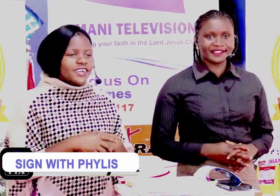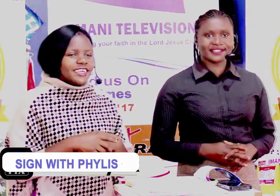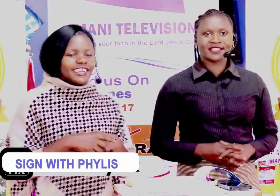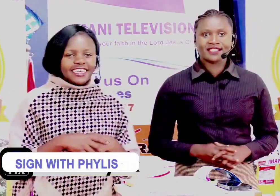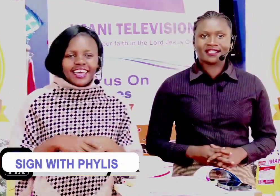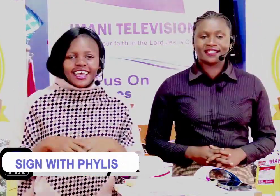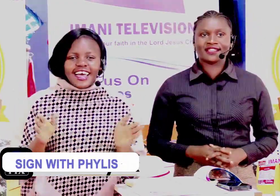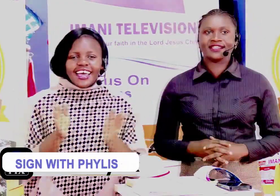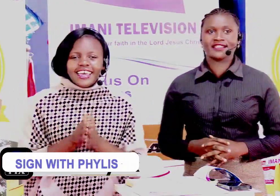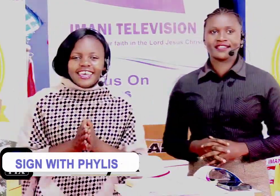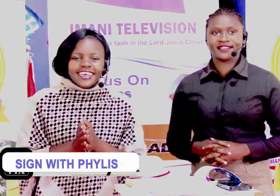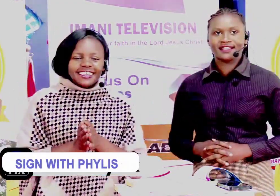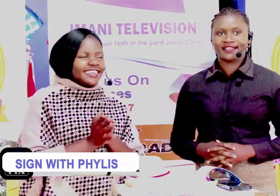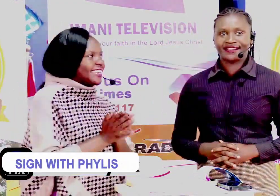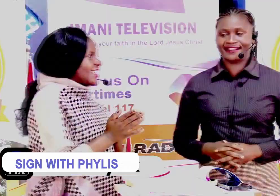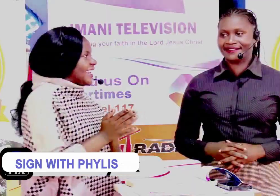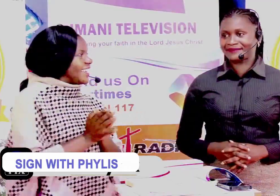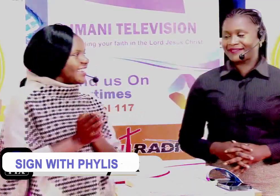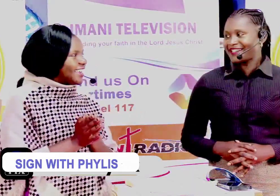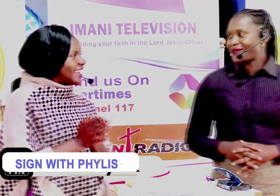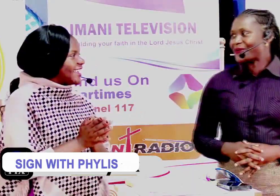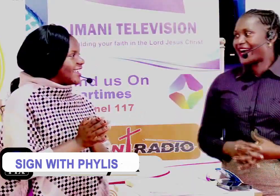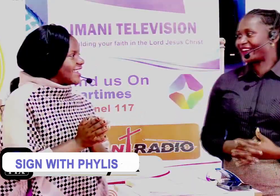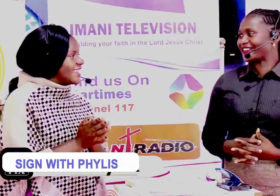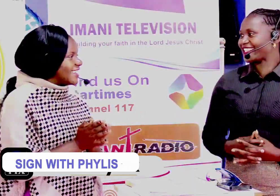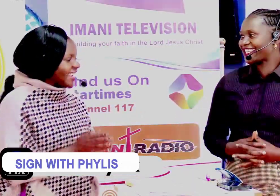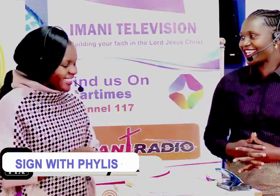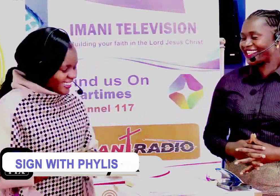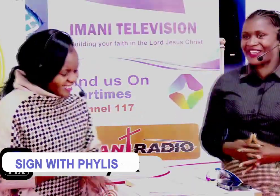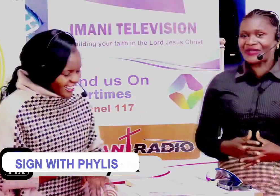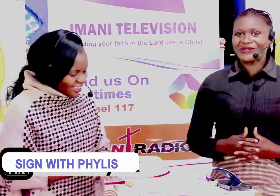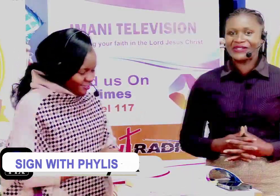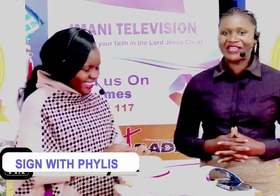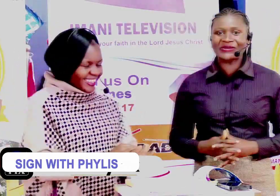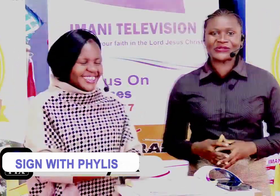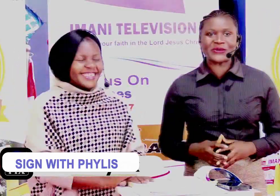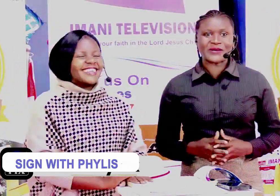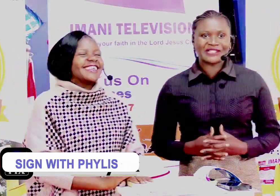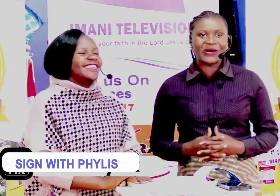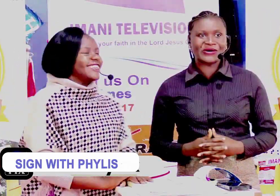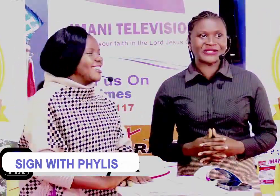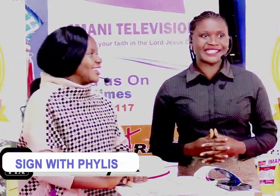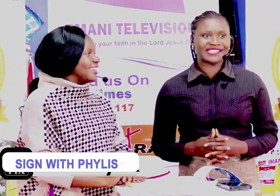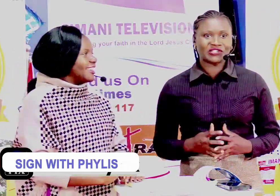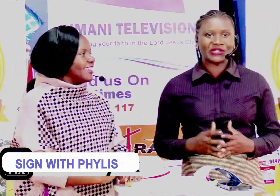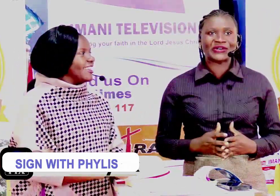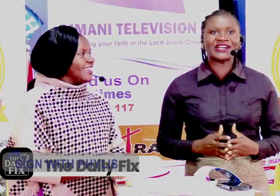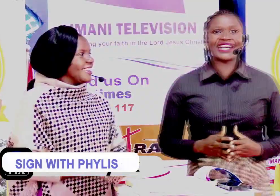did. Yes, indeed. Wow. Yes, Thank welcome. you. Thank you so much, our host, Sister Shiloh. This is